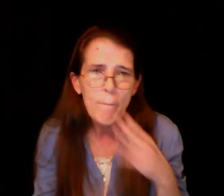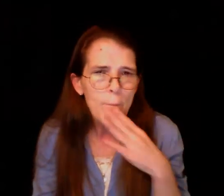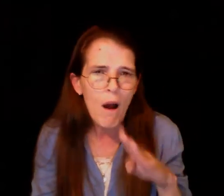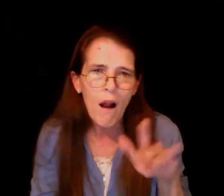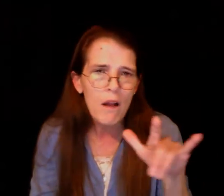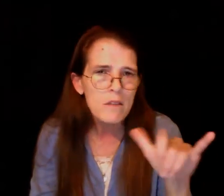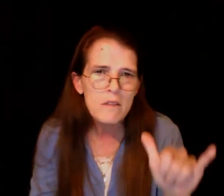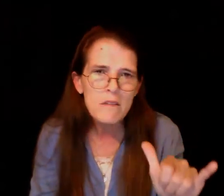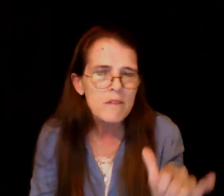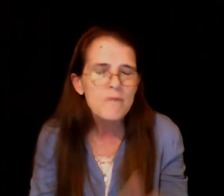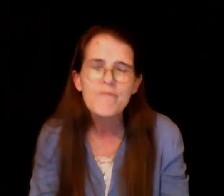food?